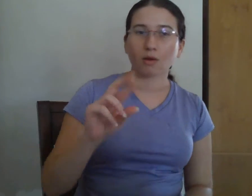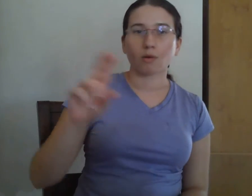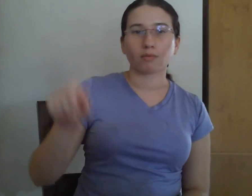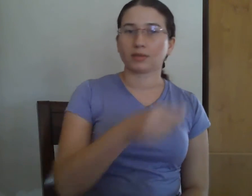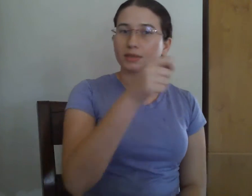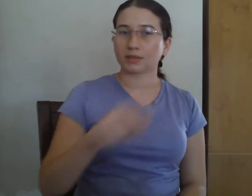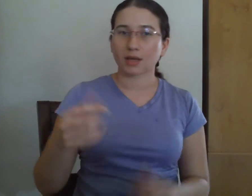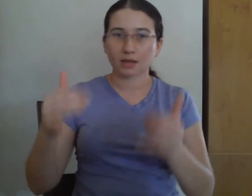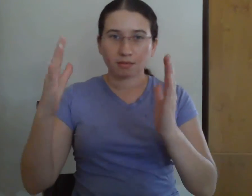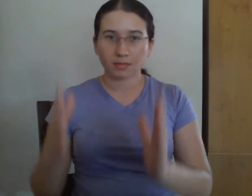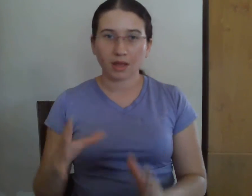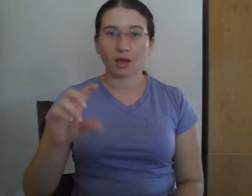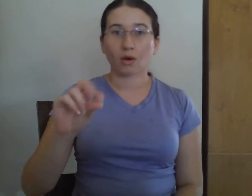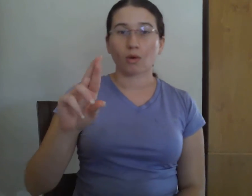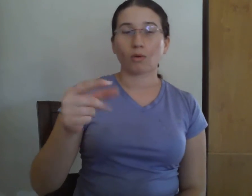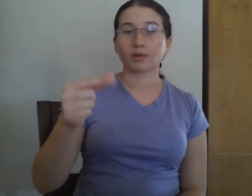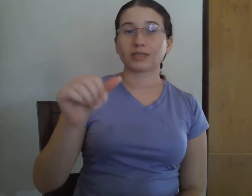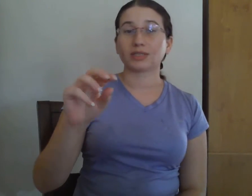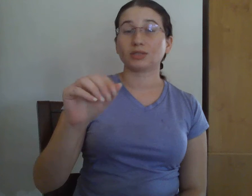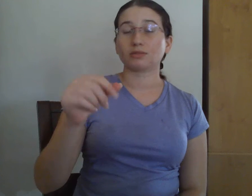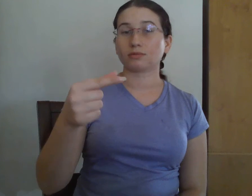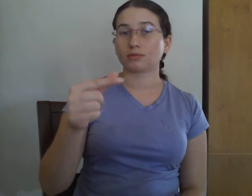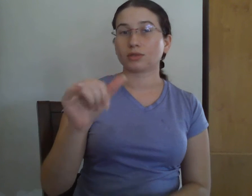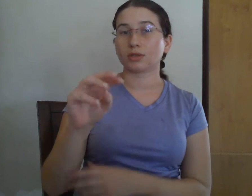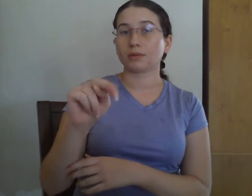gymnast, or a bridge player.